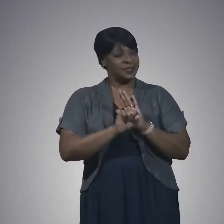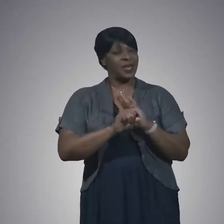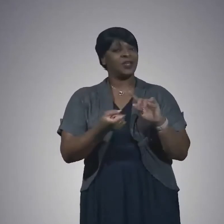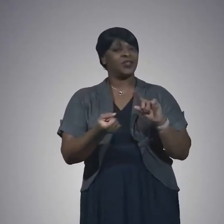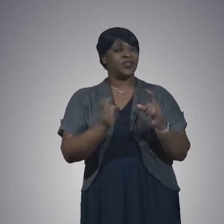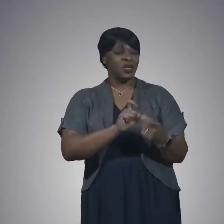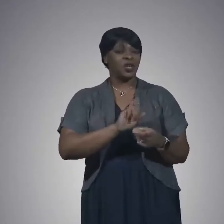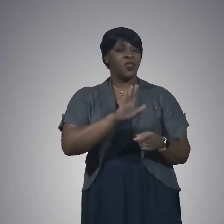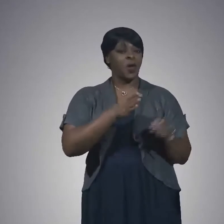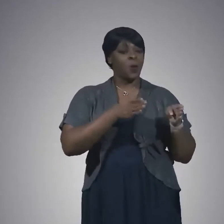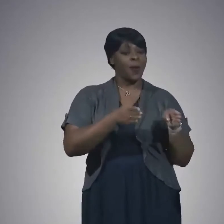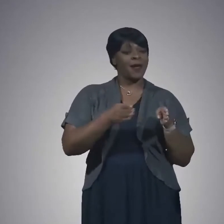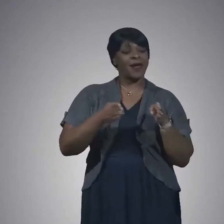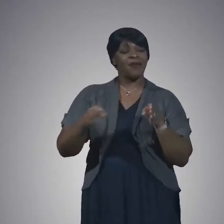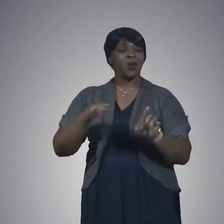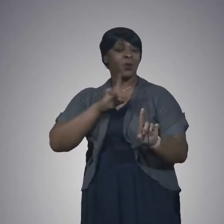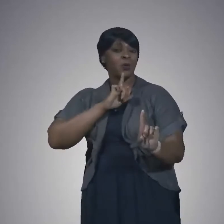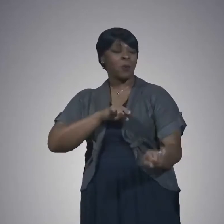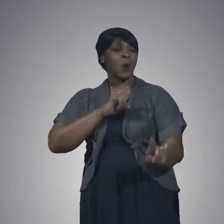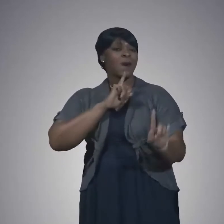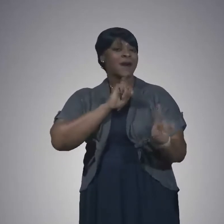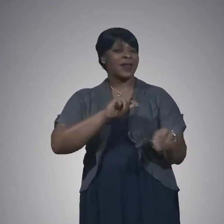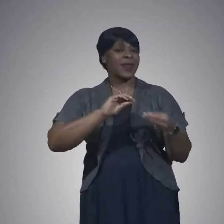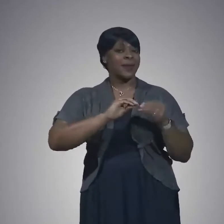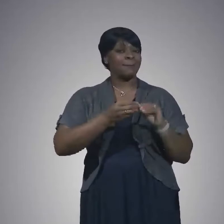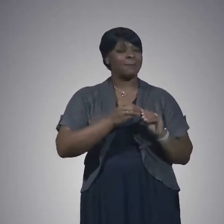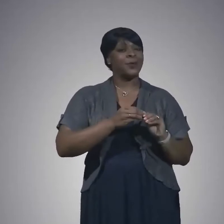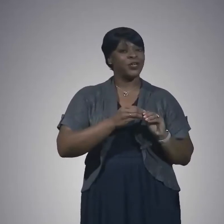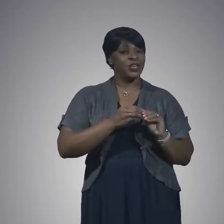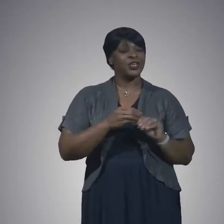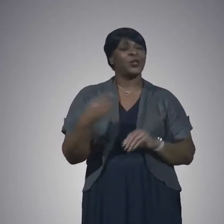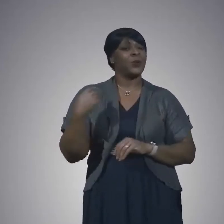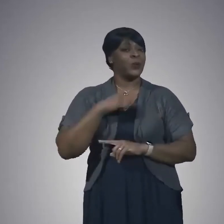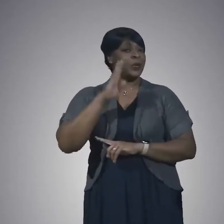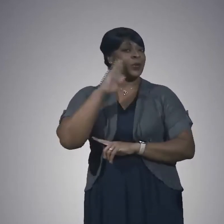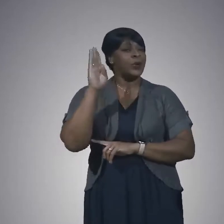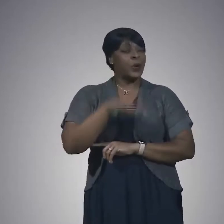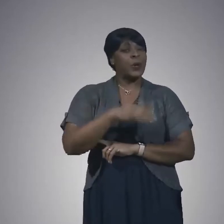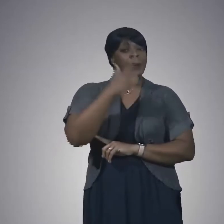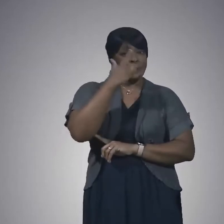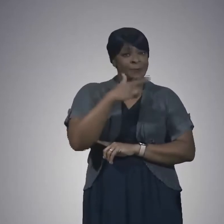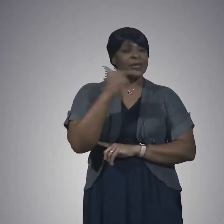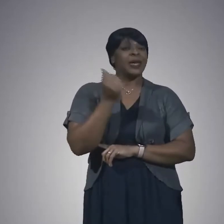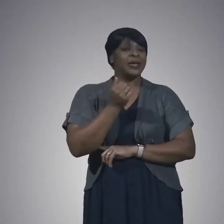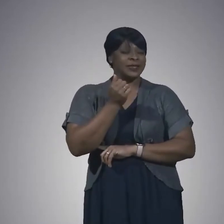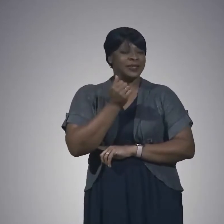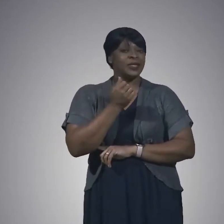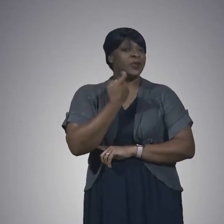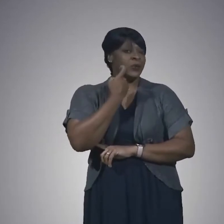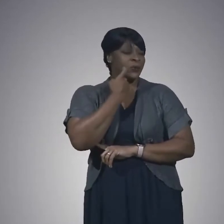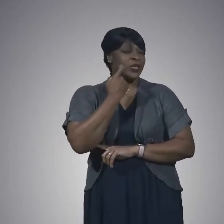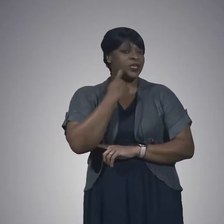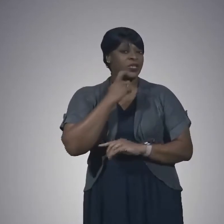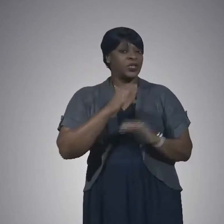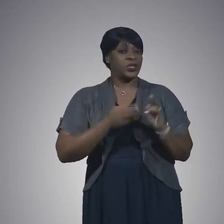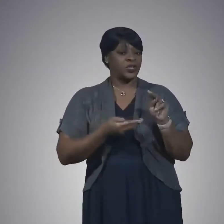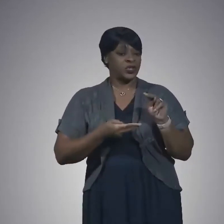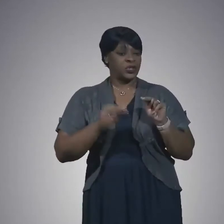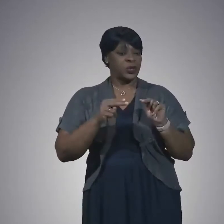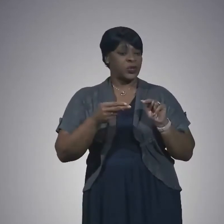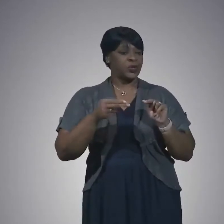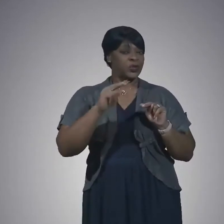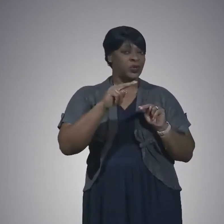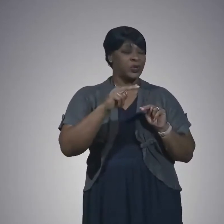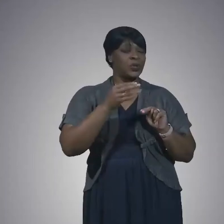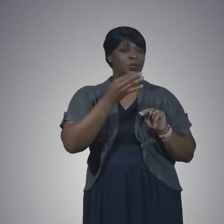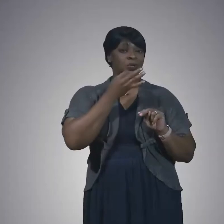changed their way of reporting cases, and we also know because of the recent surge that we are hoping is